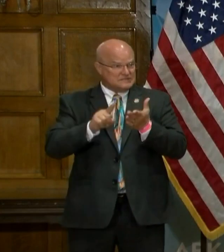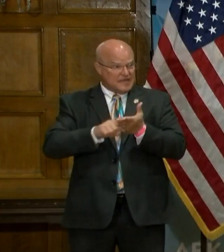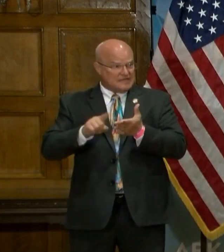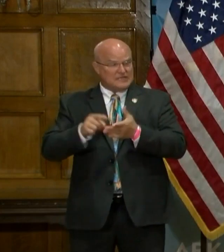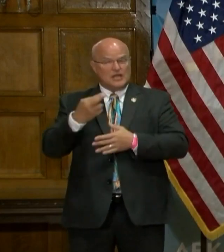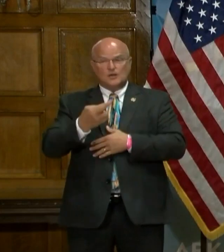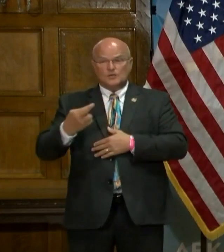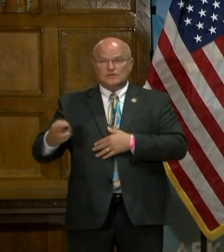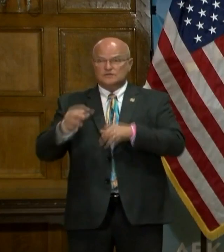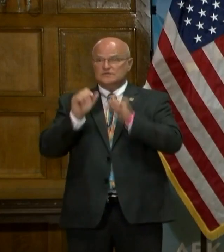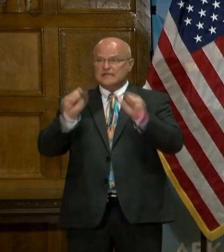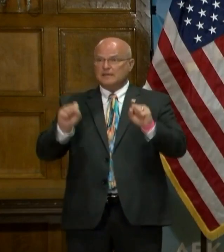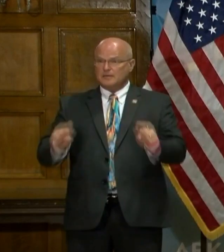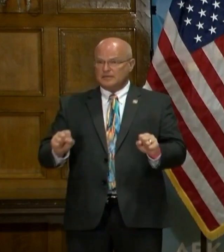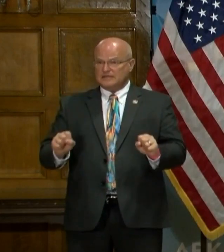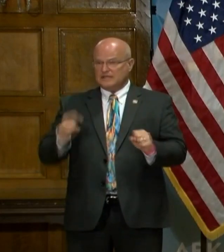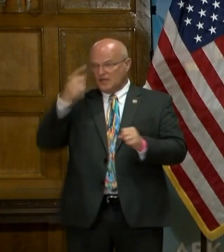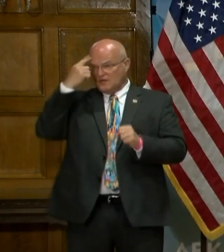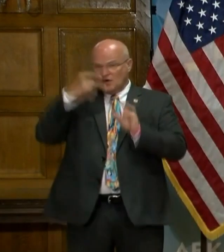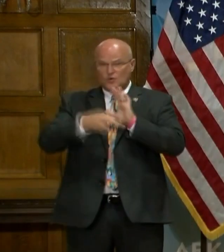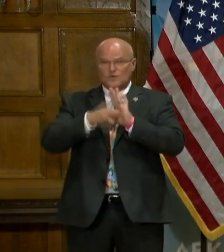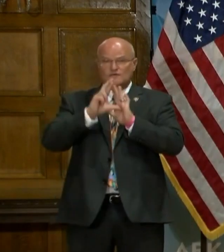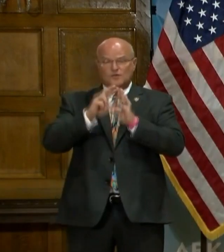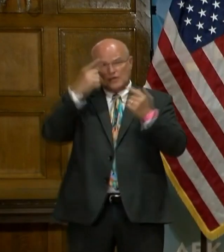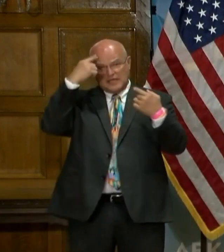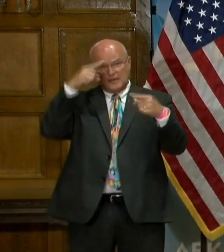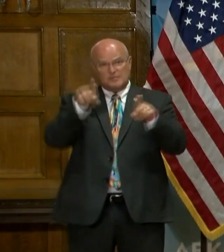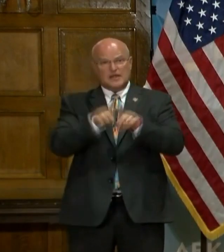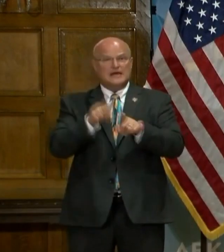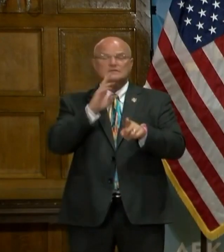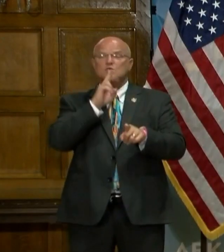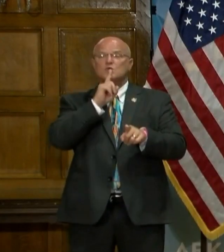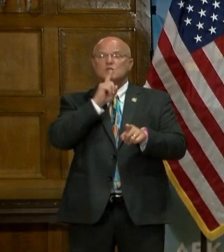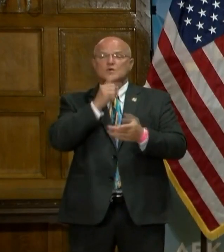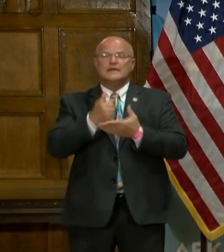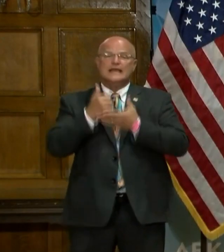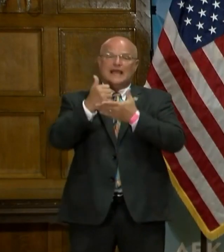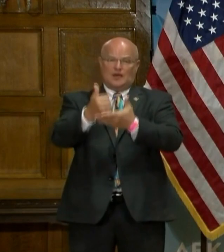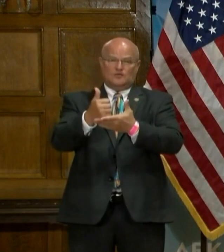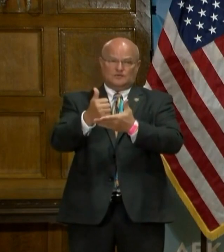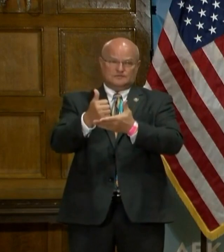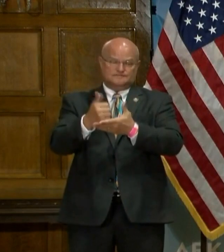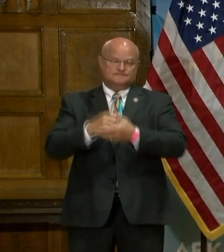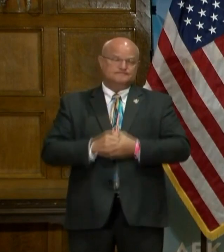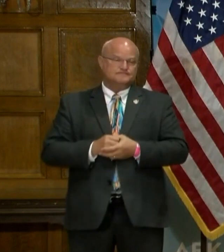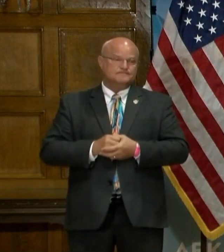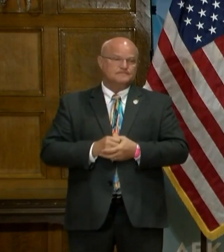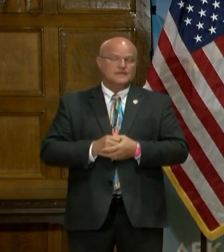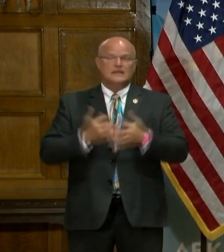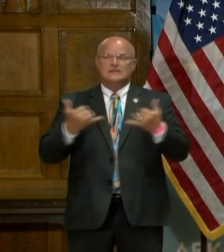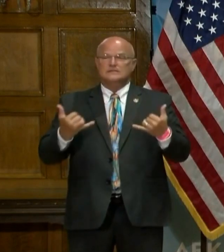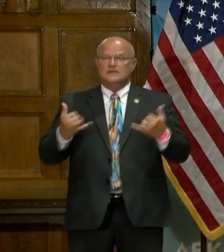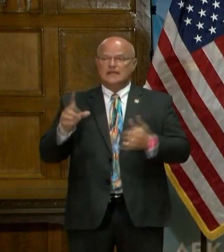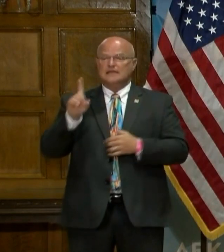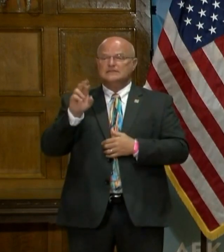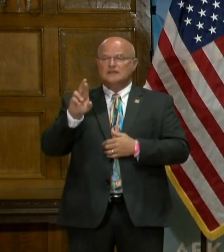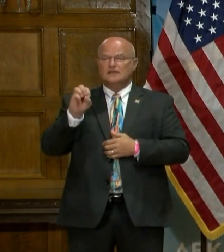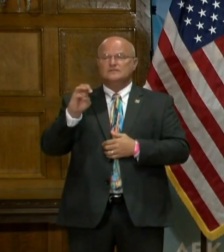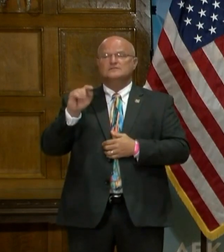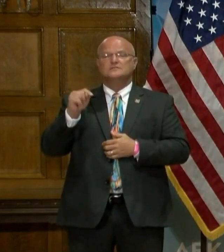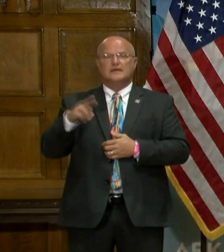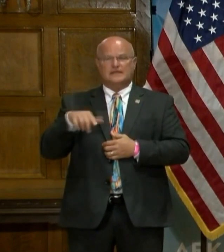and resource capability for reviewing compliance will be very helpful to us. With that, Dr.